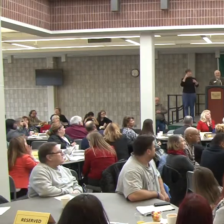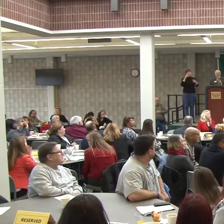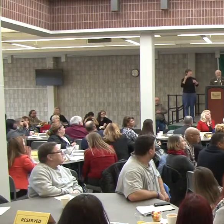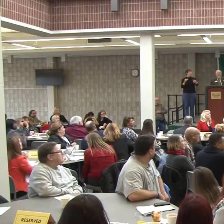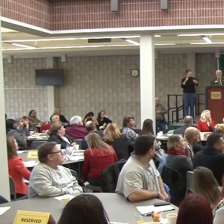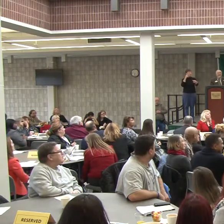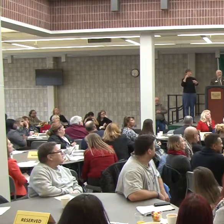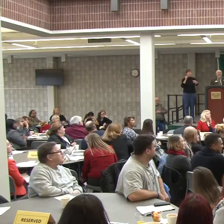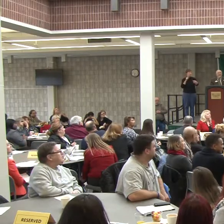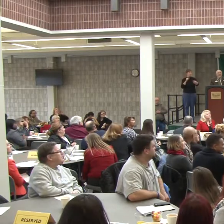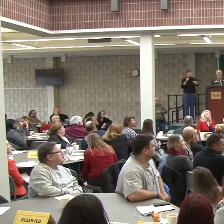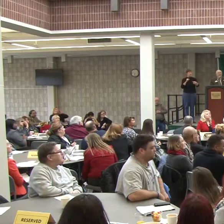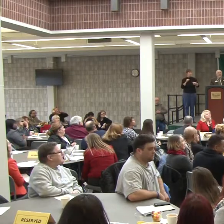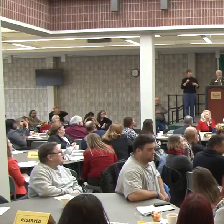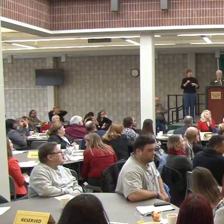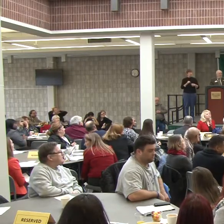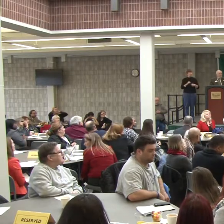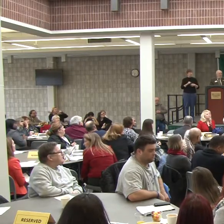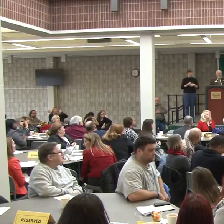Okay.